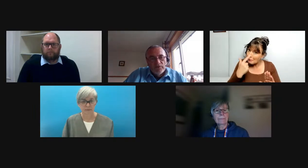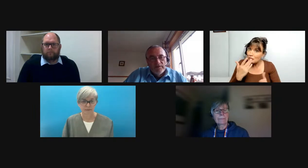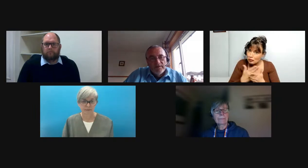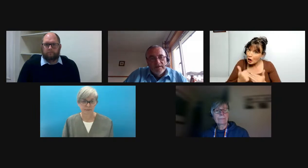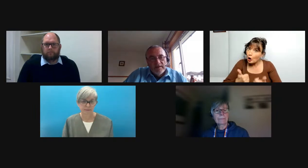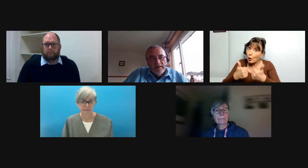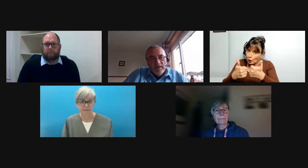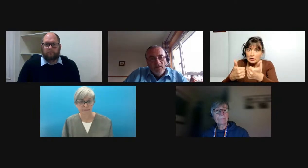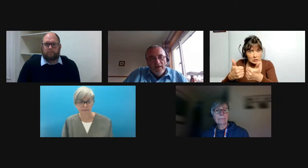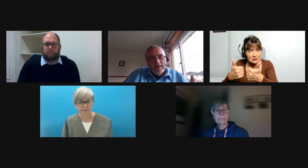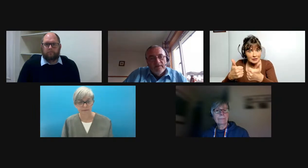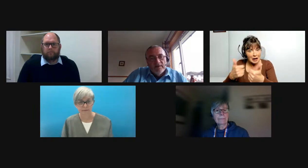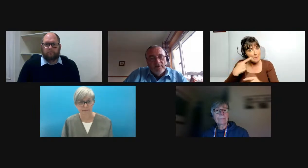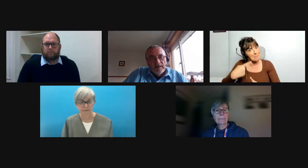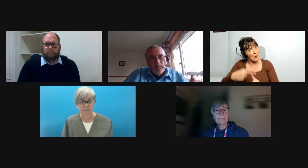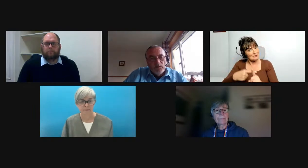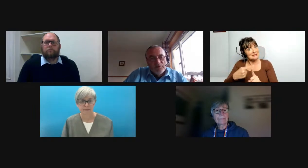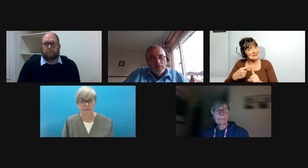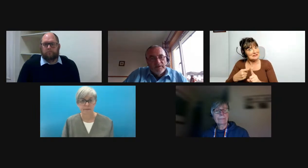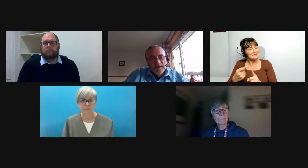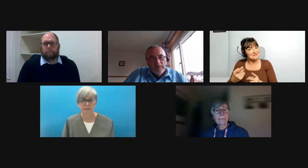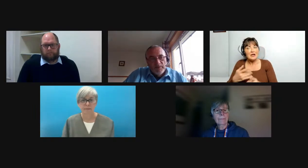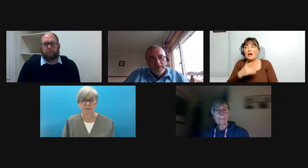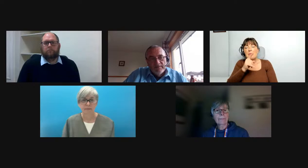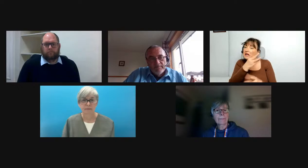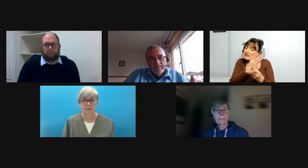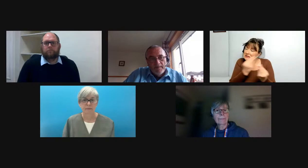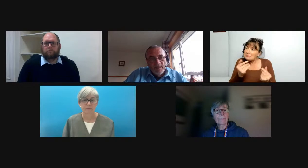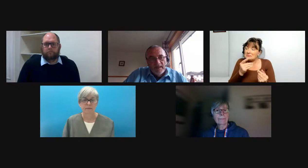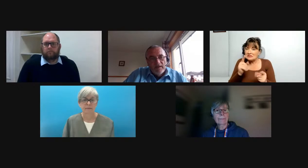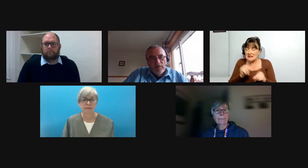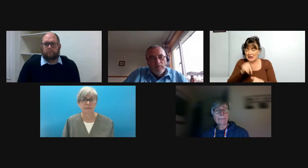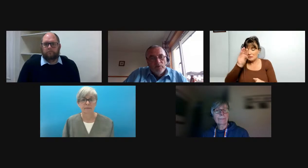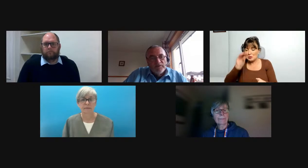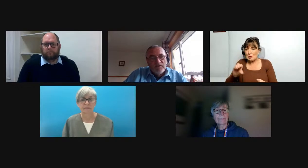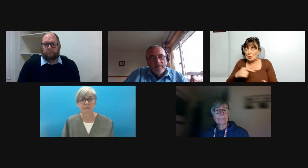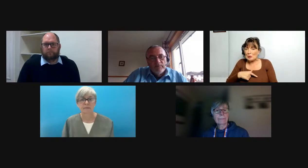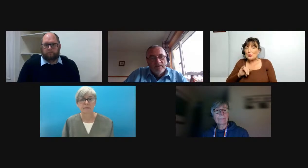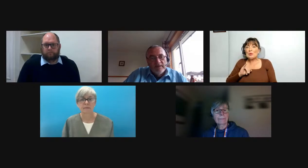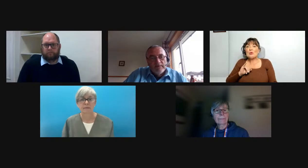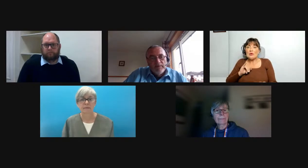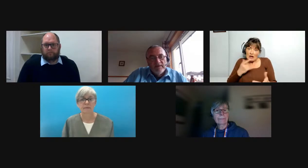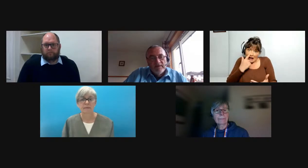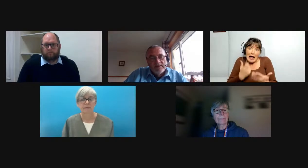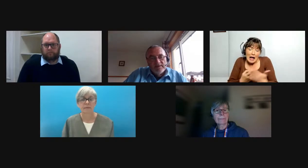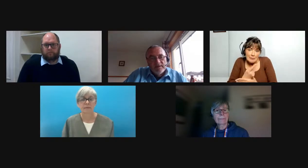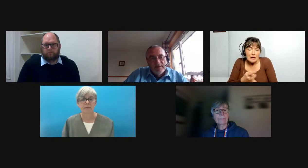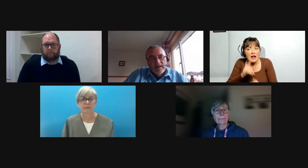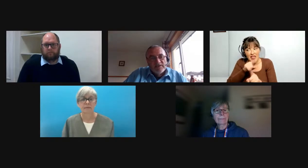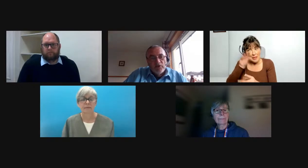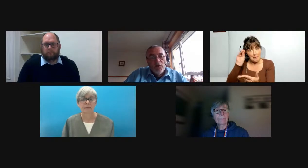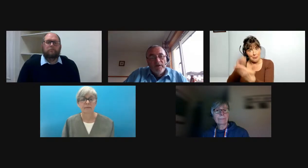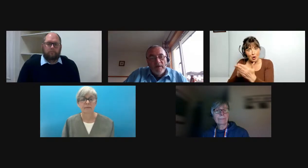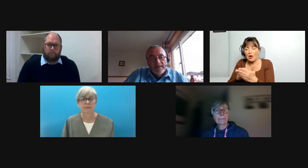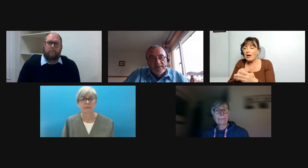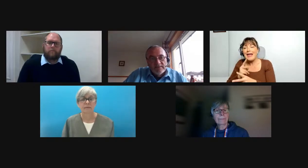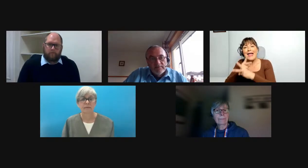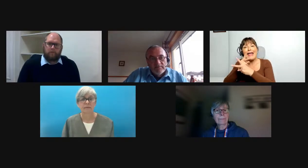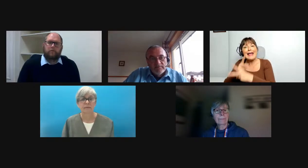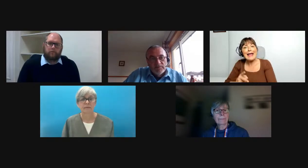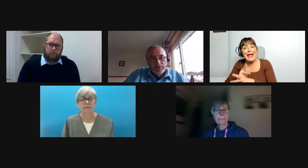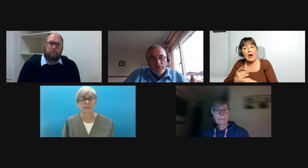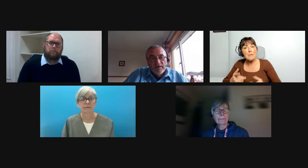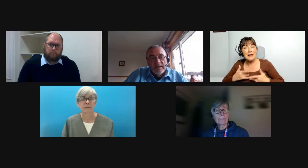fall short. Then they can post it on Care Opinion. The important thing about Care Opinion is it's